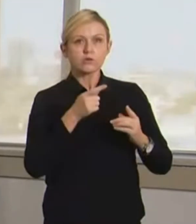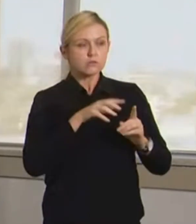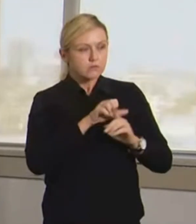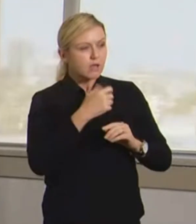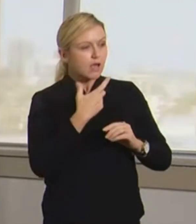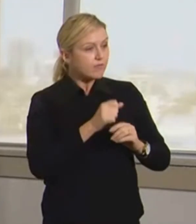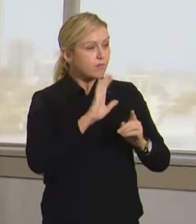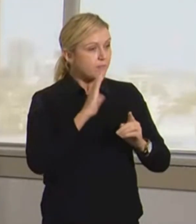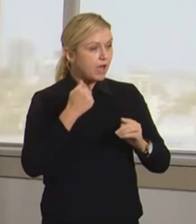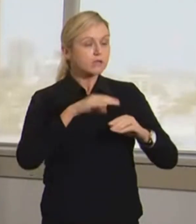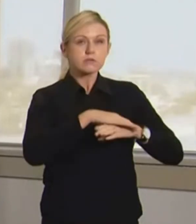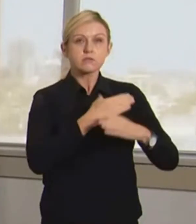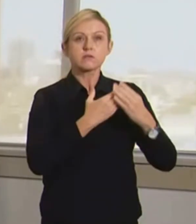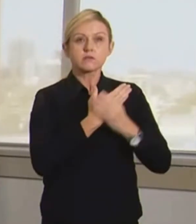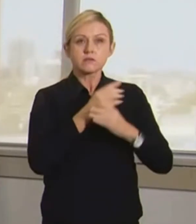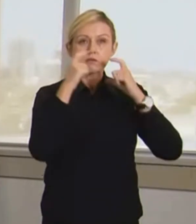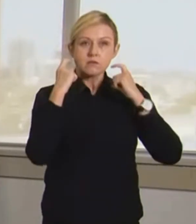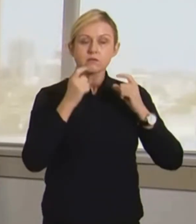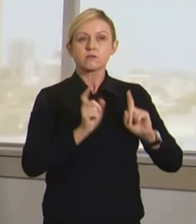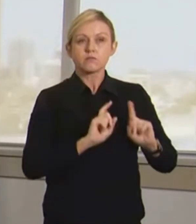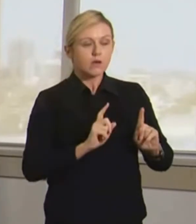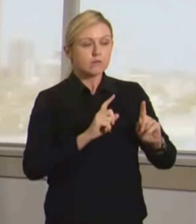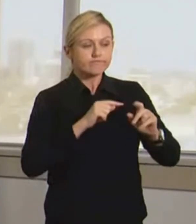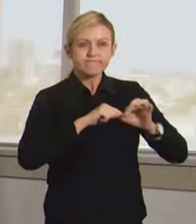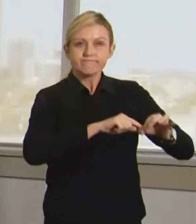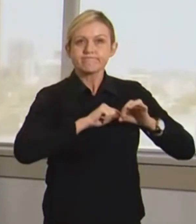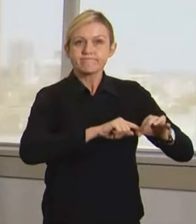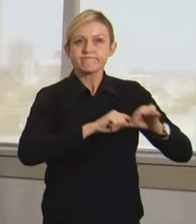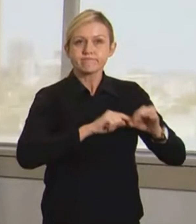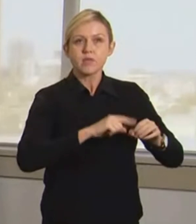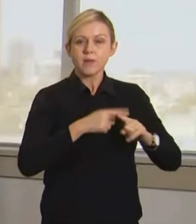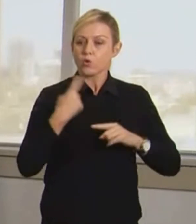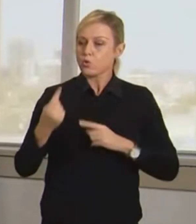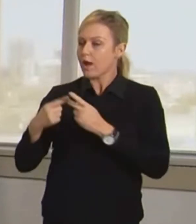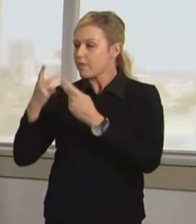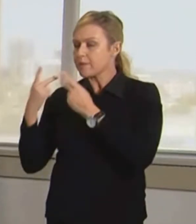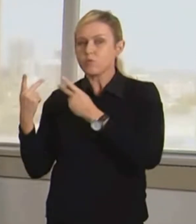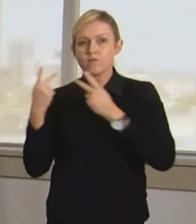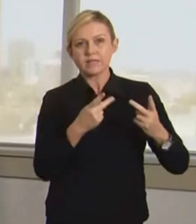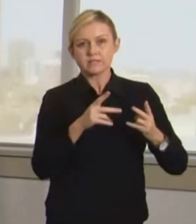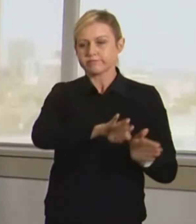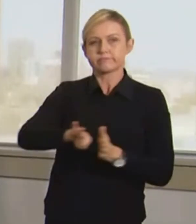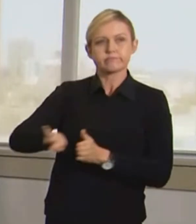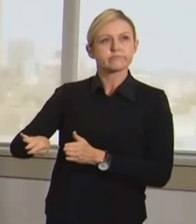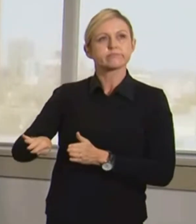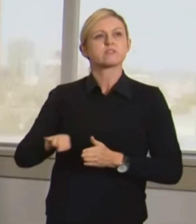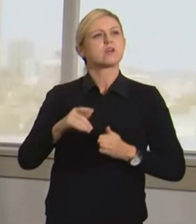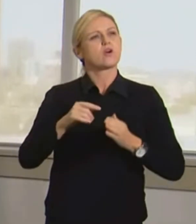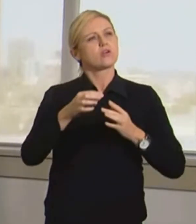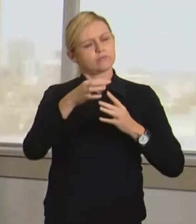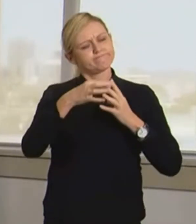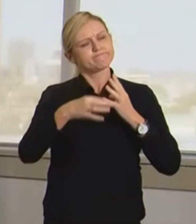monitoring for symptoms, and obviously the visitors to the facility are restricted. So there's a range of measures in